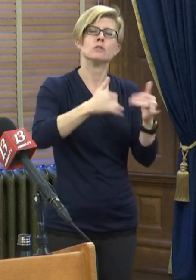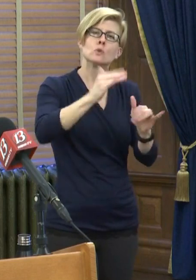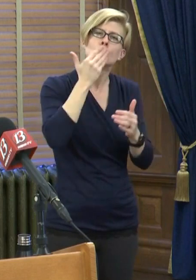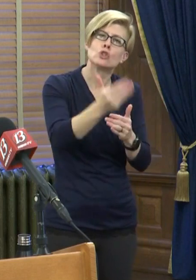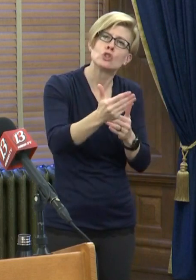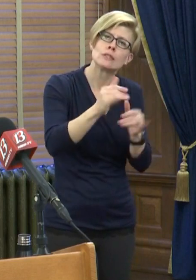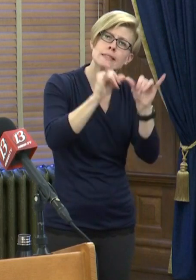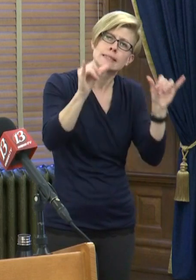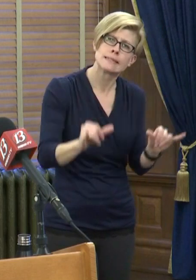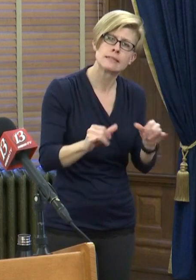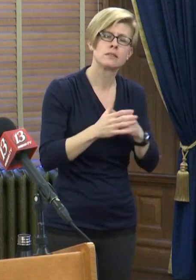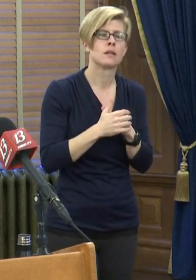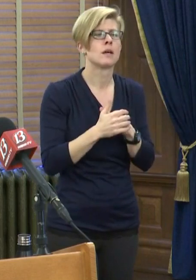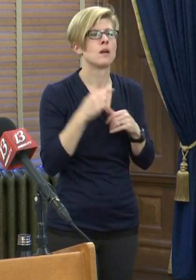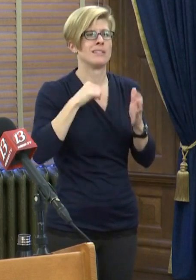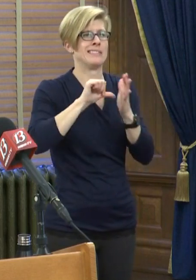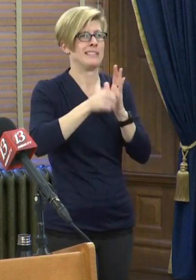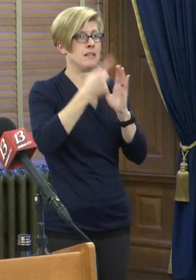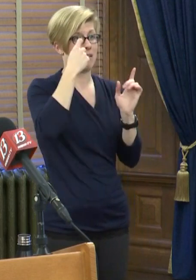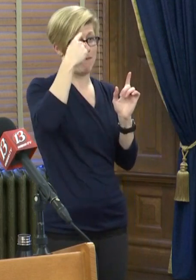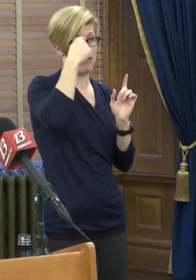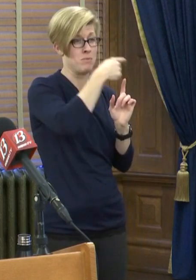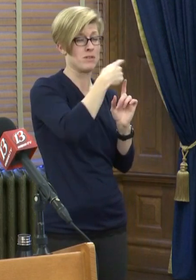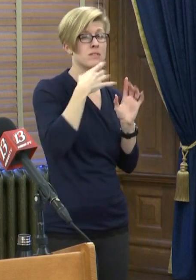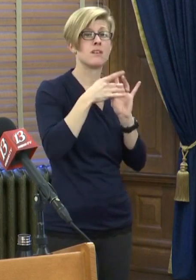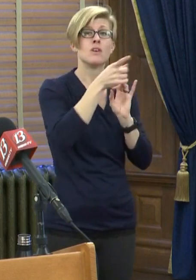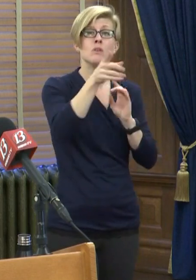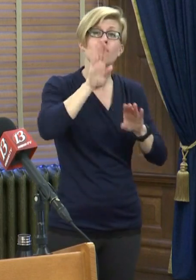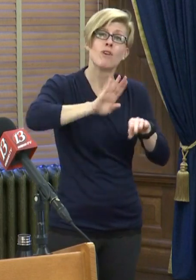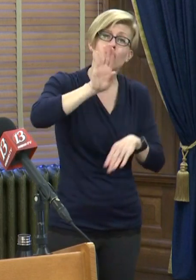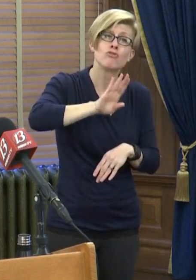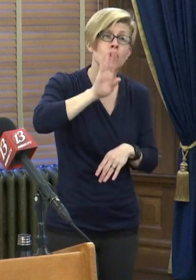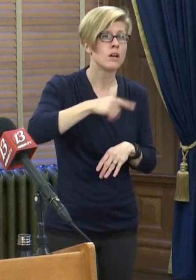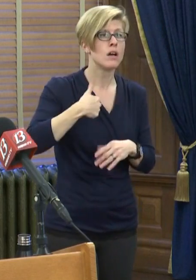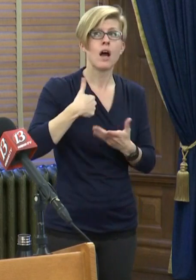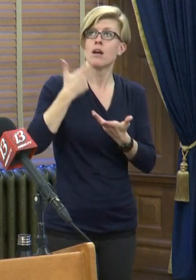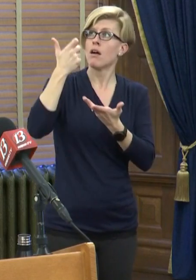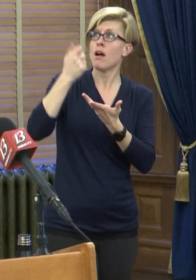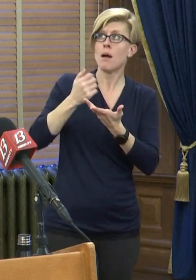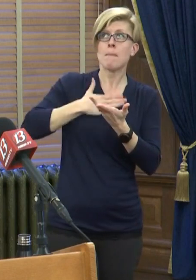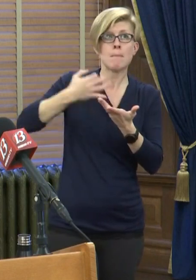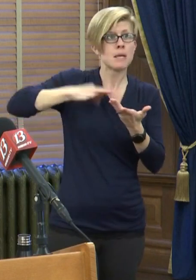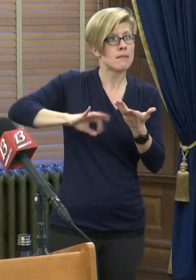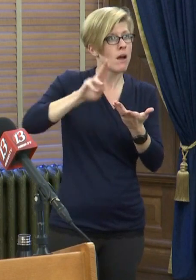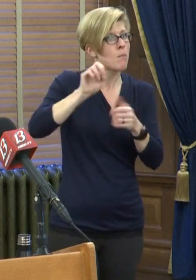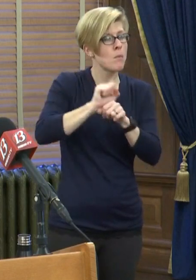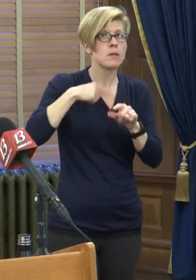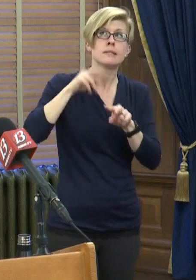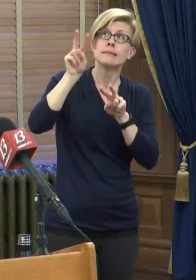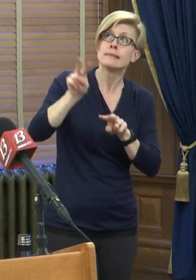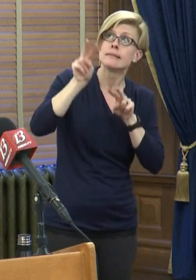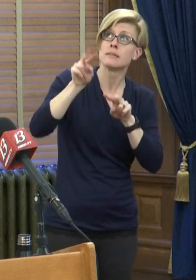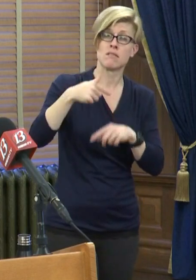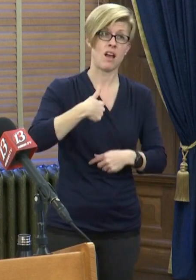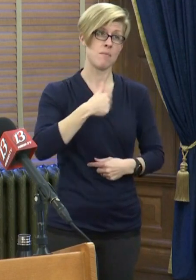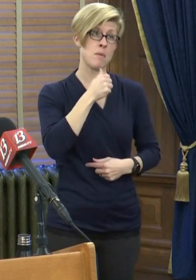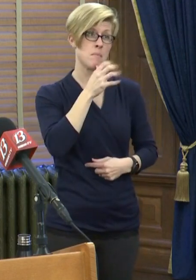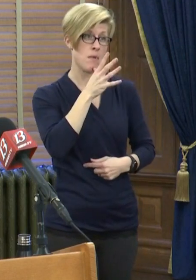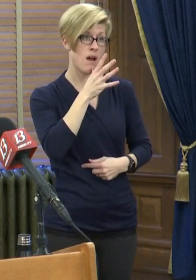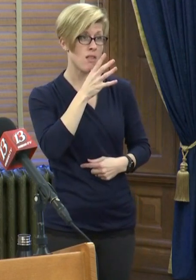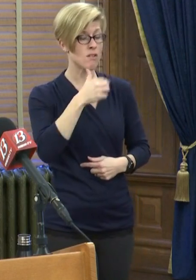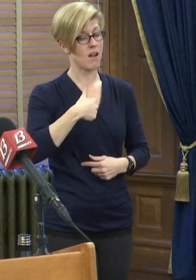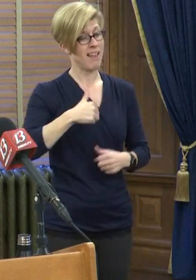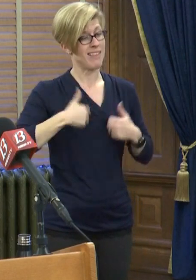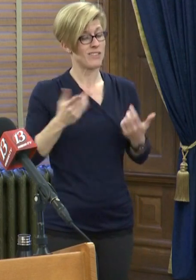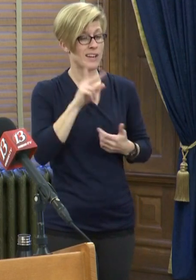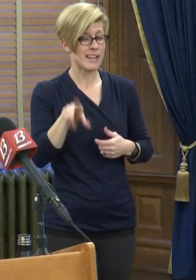reiterate the governor's message to Kansans who have experienced frustration and delays in receiving government benefits. As a mother and a fellow Kansan, I